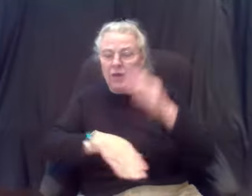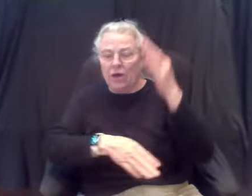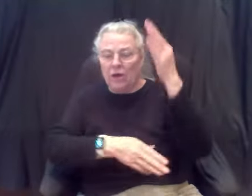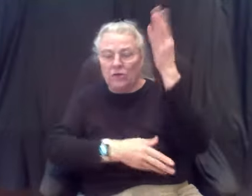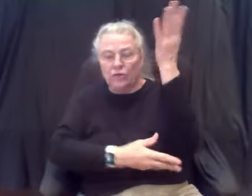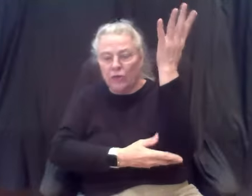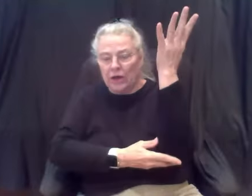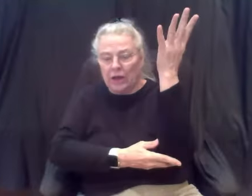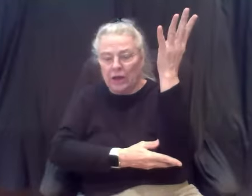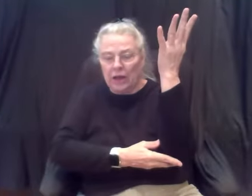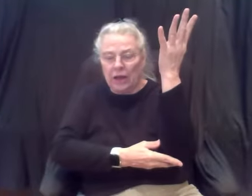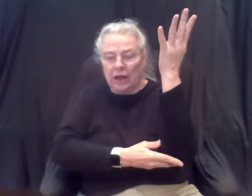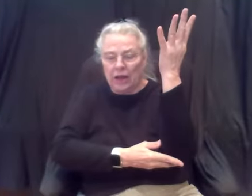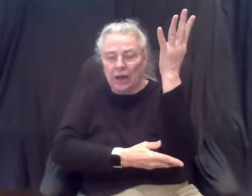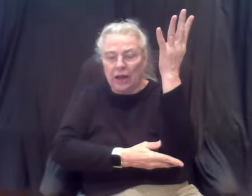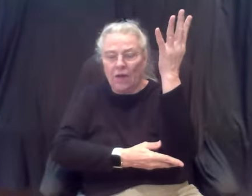the tree.